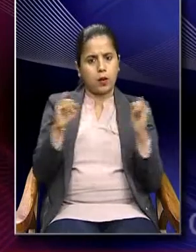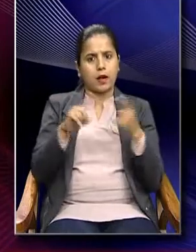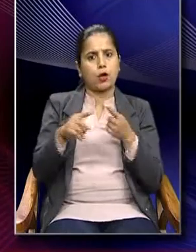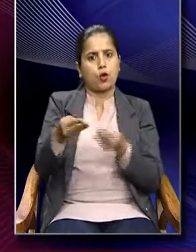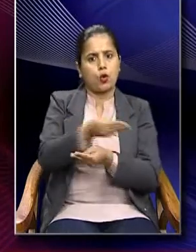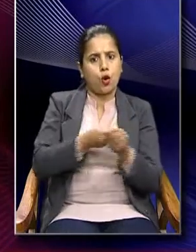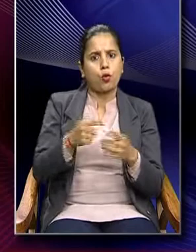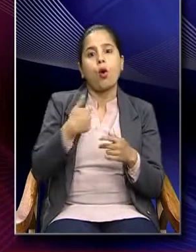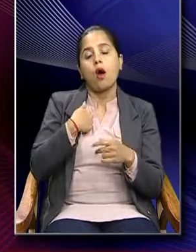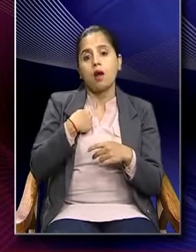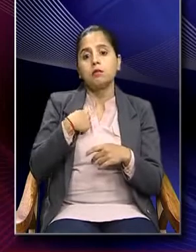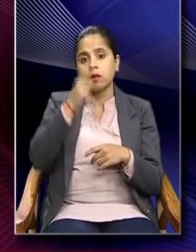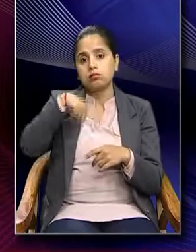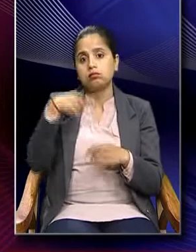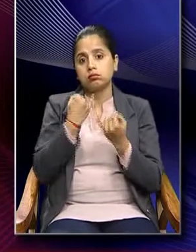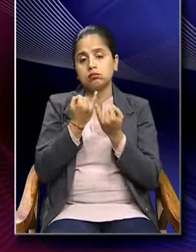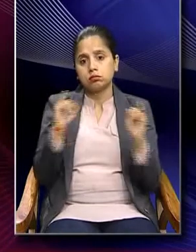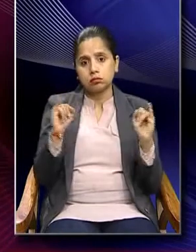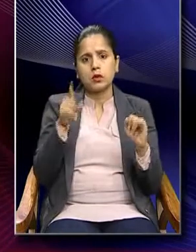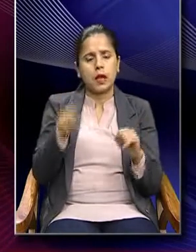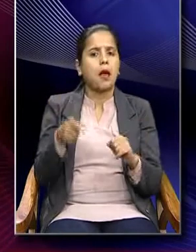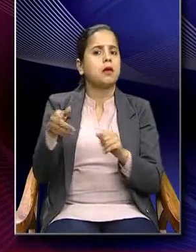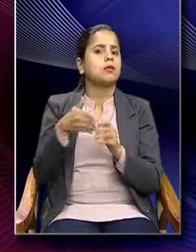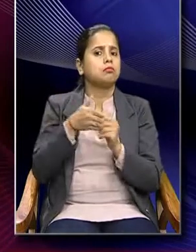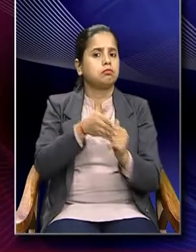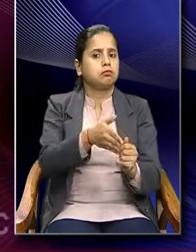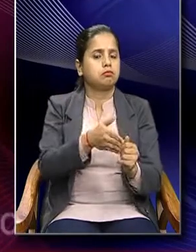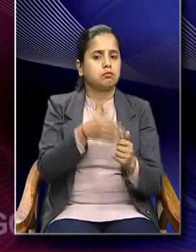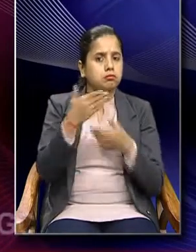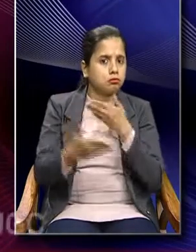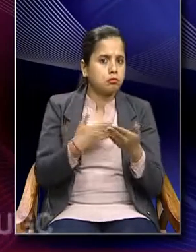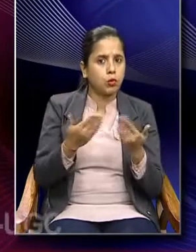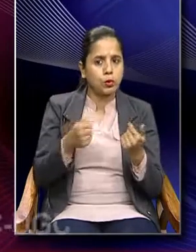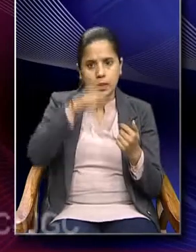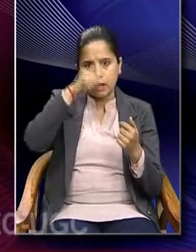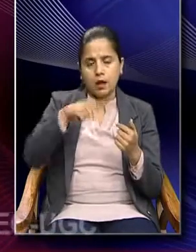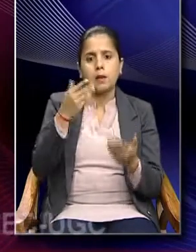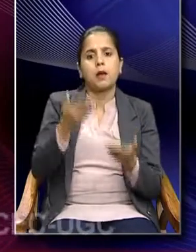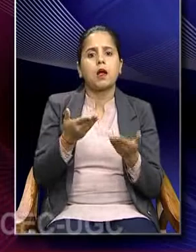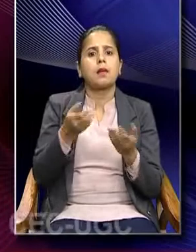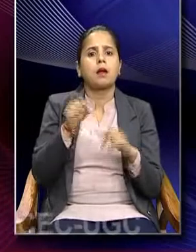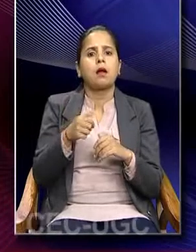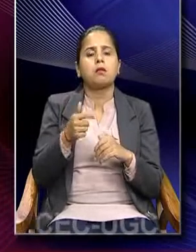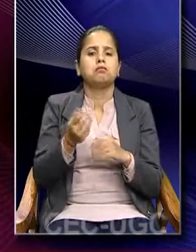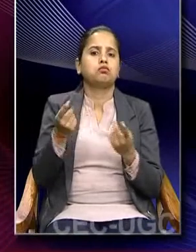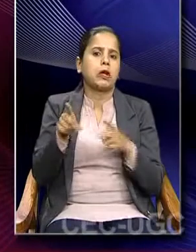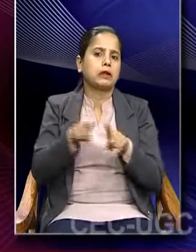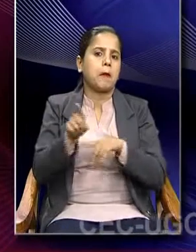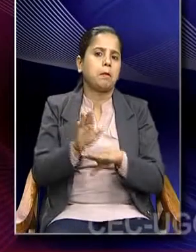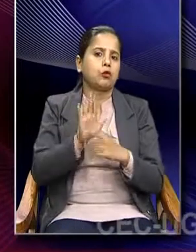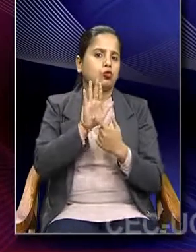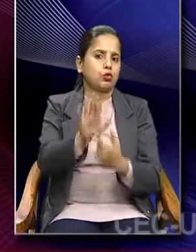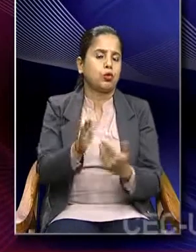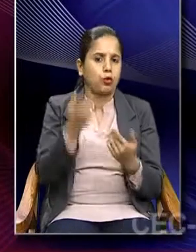Atmanirbhar Bharat. This can be a guiding force, or India may here can set an example